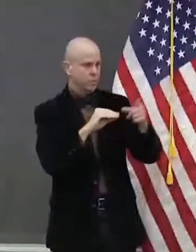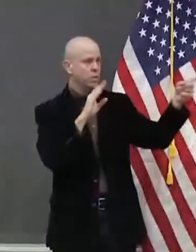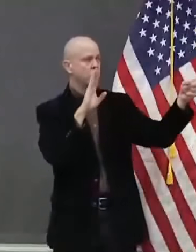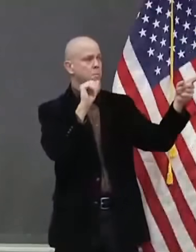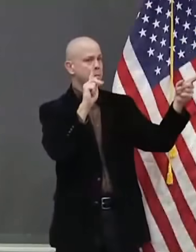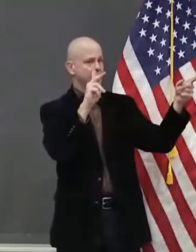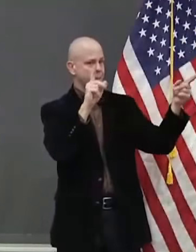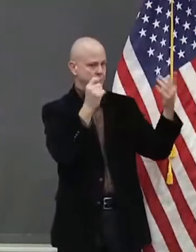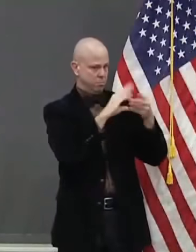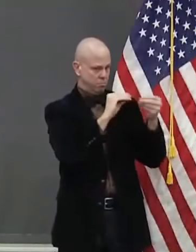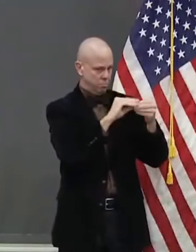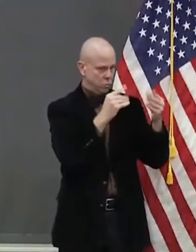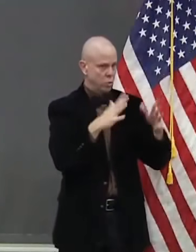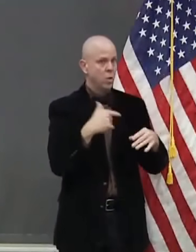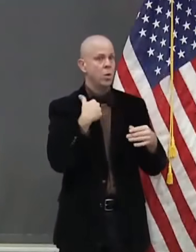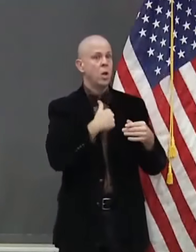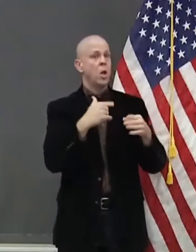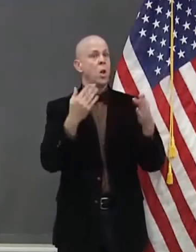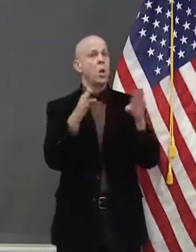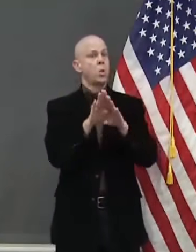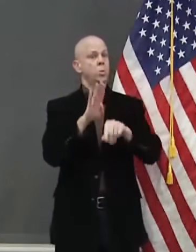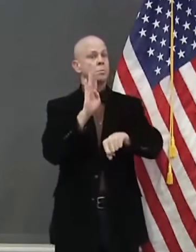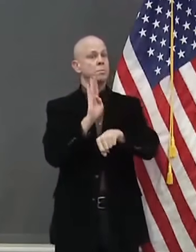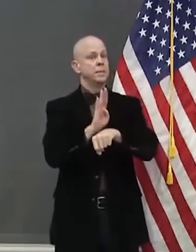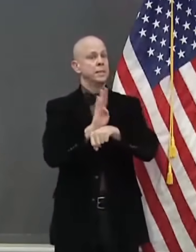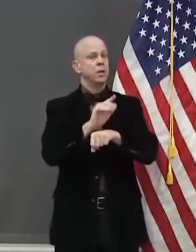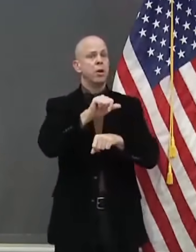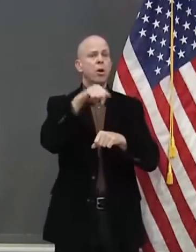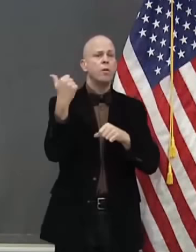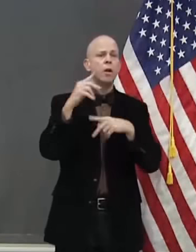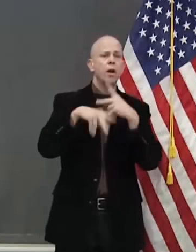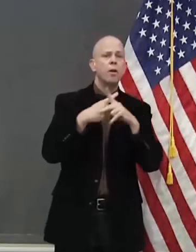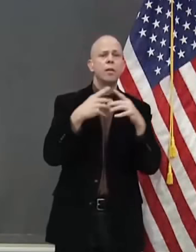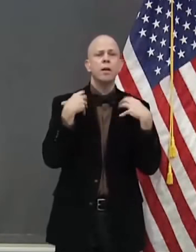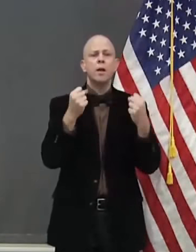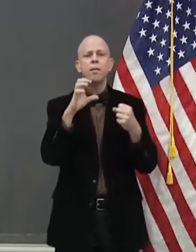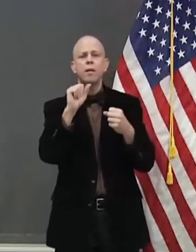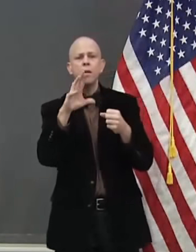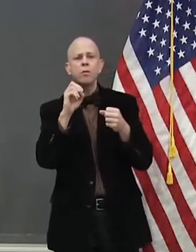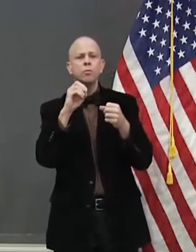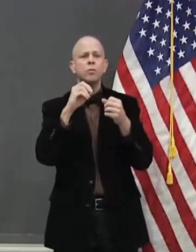has other types of health impacts. As